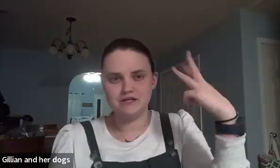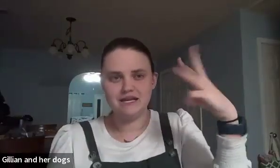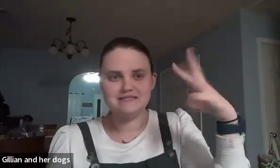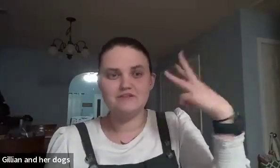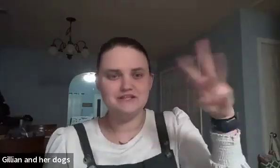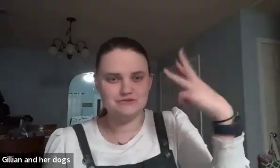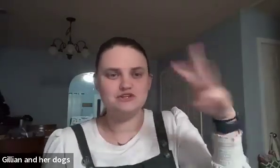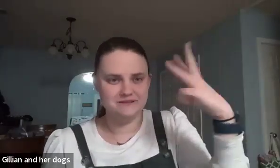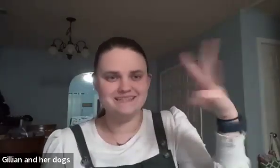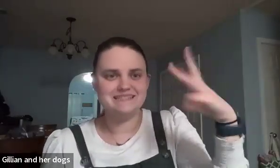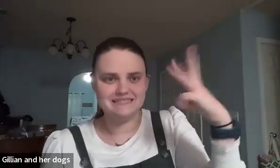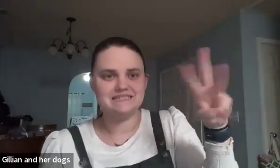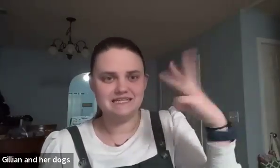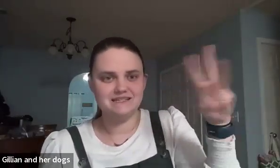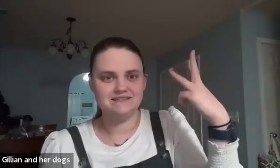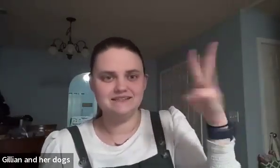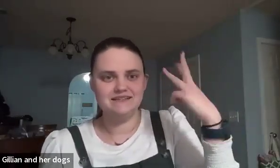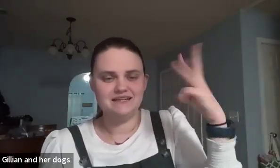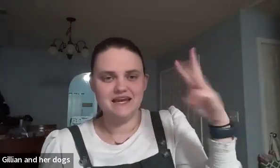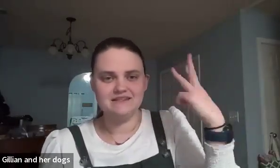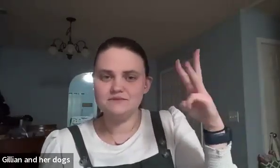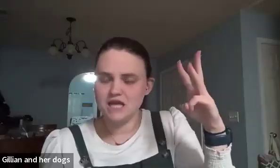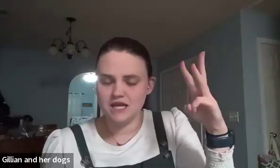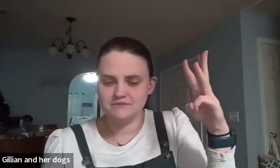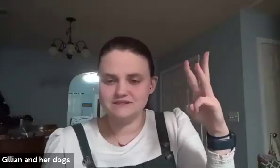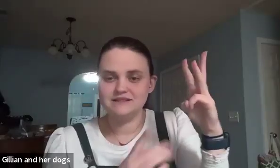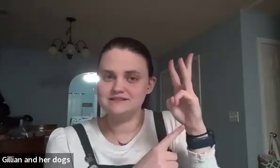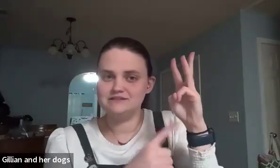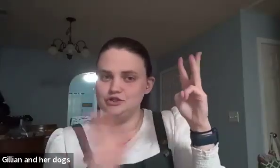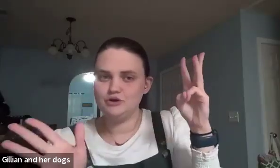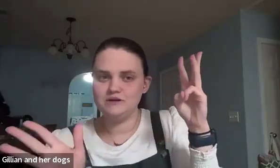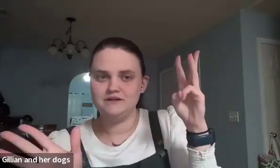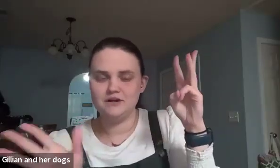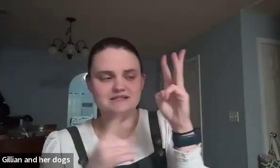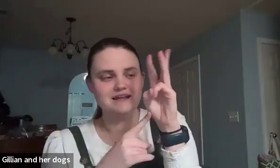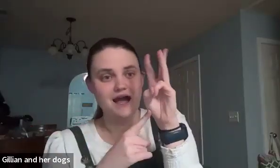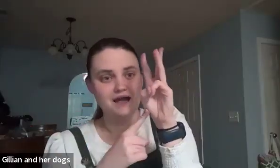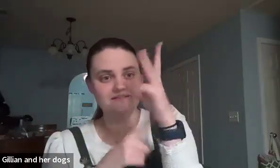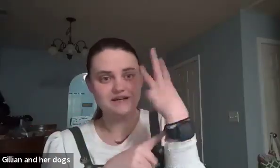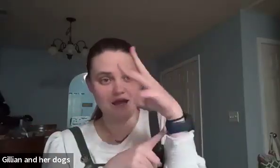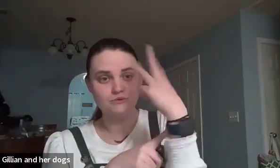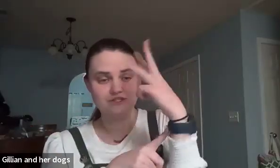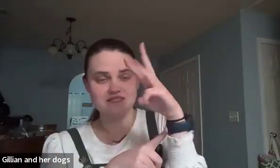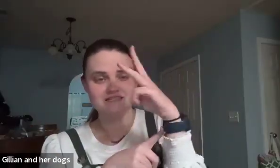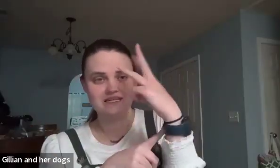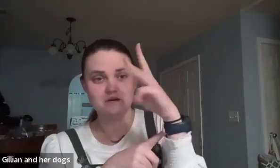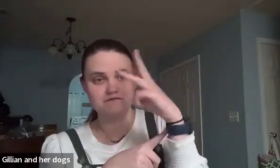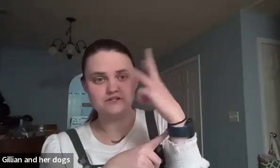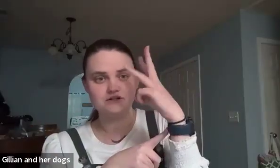learning ASL, they do start with this 16. And sometimes, because you don't even notice it, I would do 16 when I first